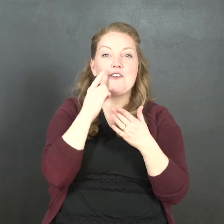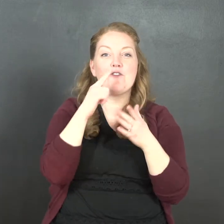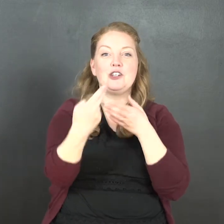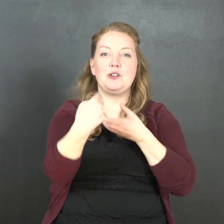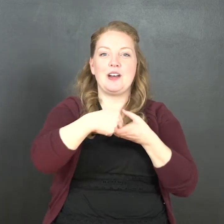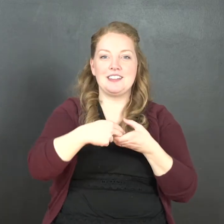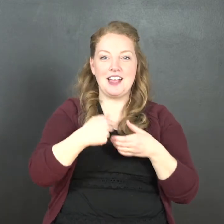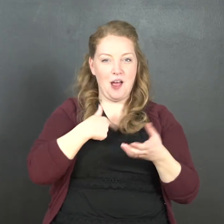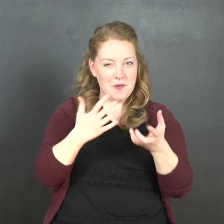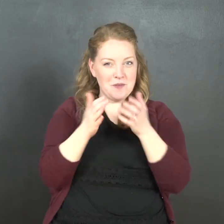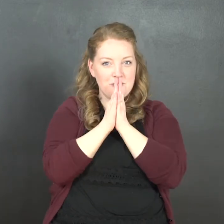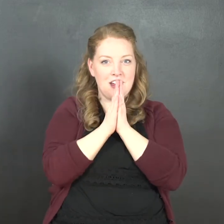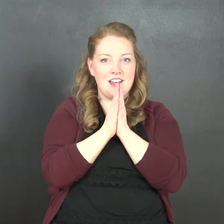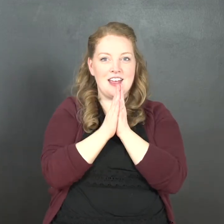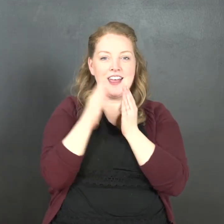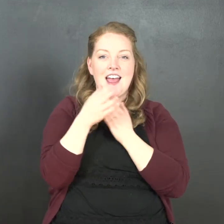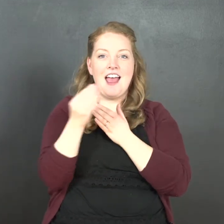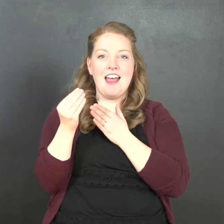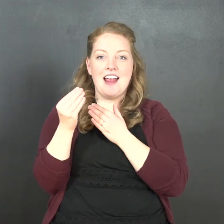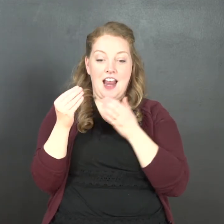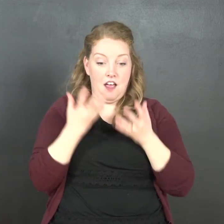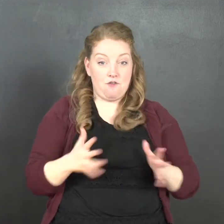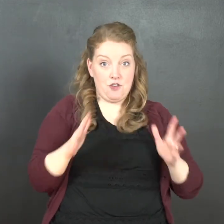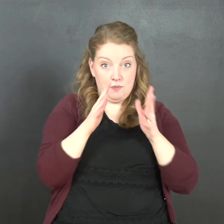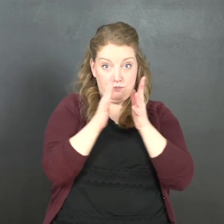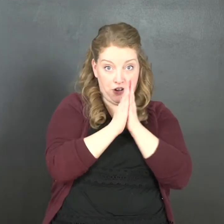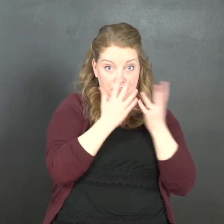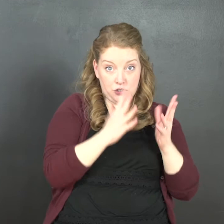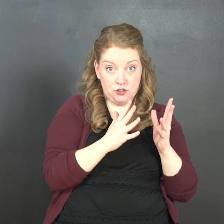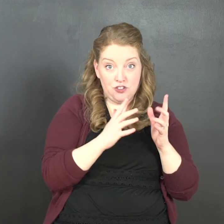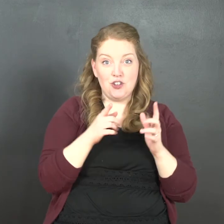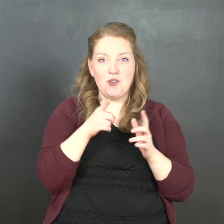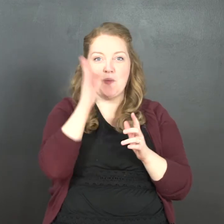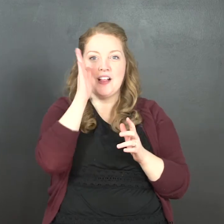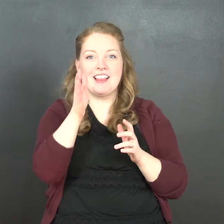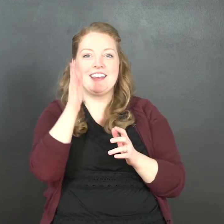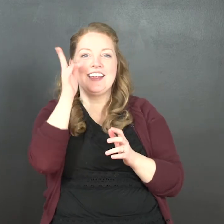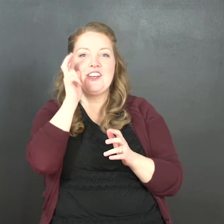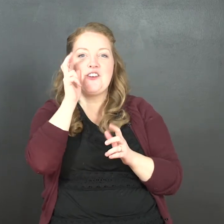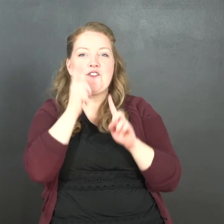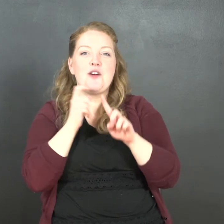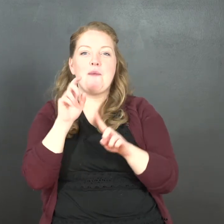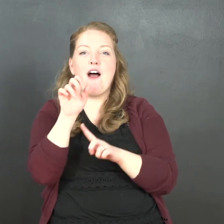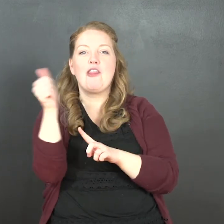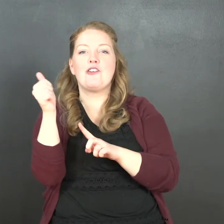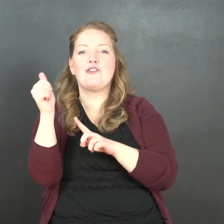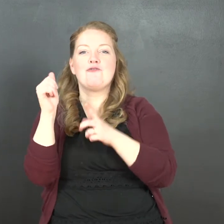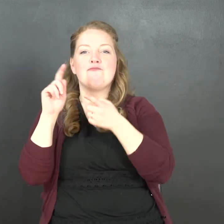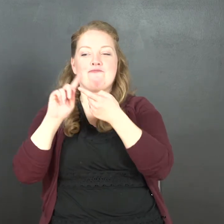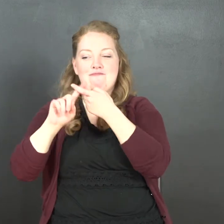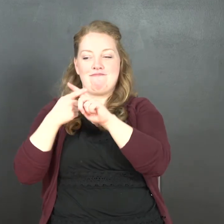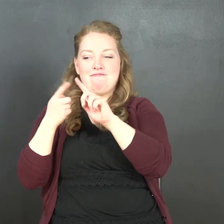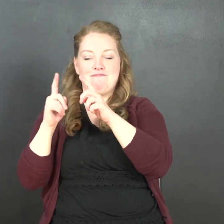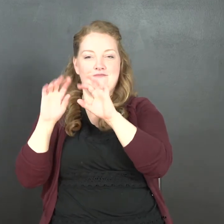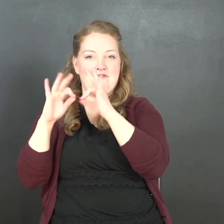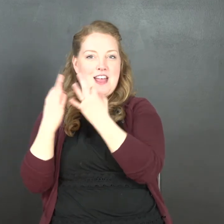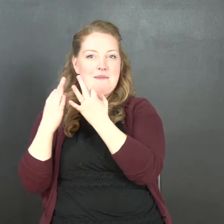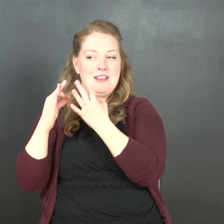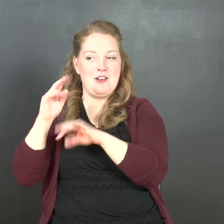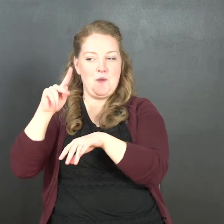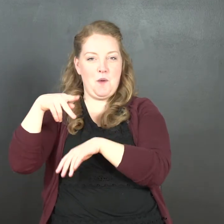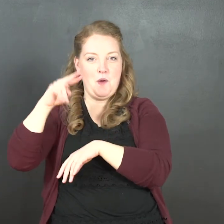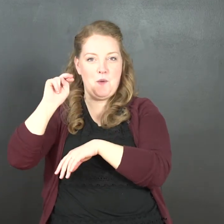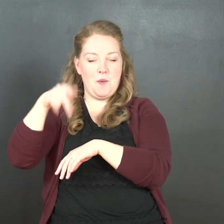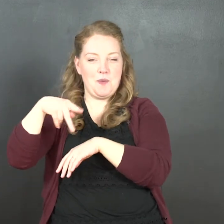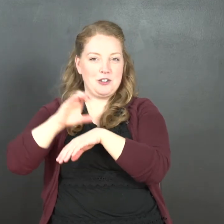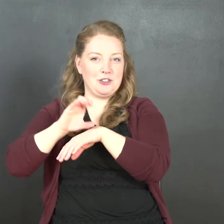pray. And after I pray, then you're going to hear from some of your fellow North Pointers and just an update on what's going on in their lives. But let's